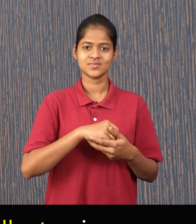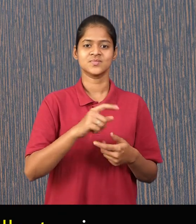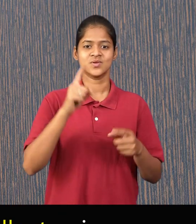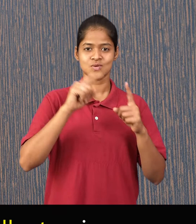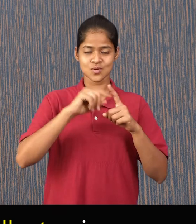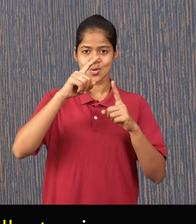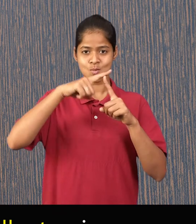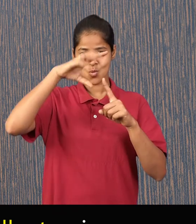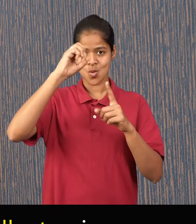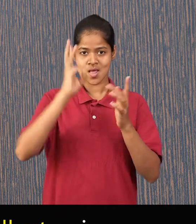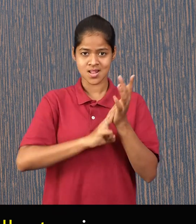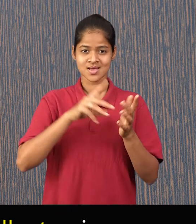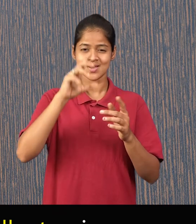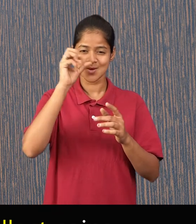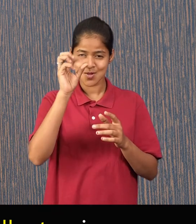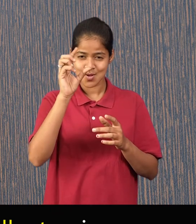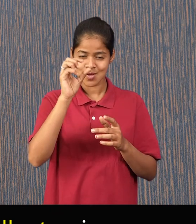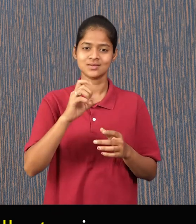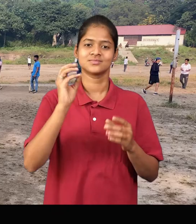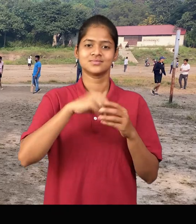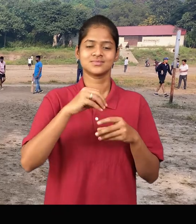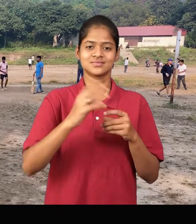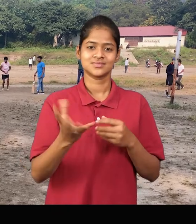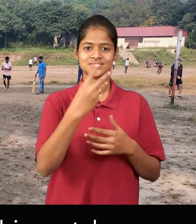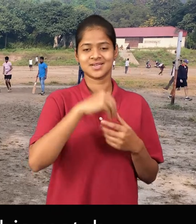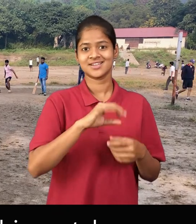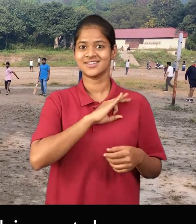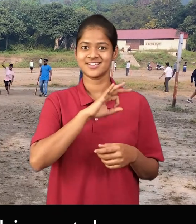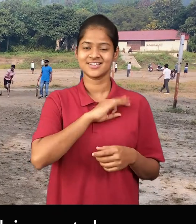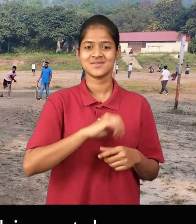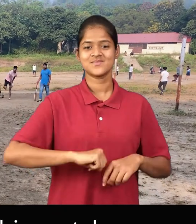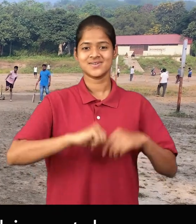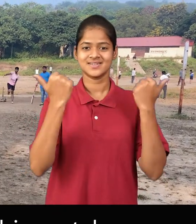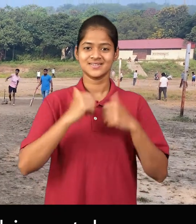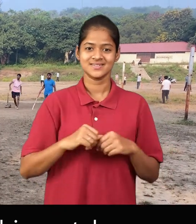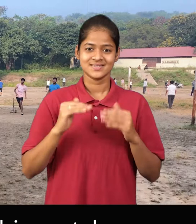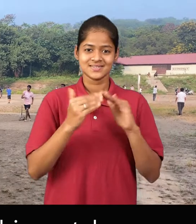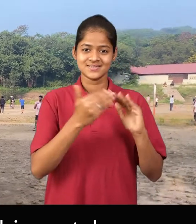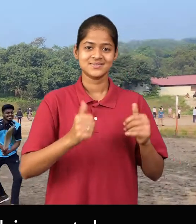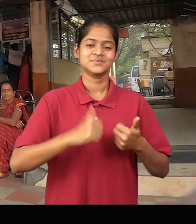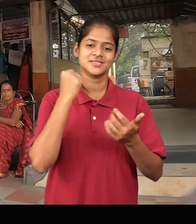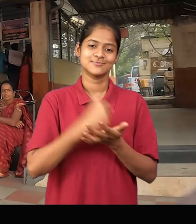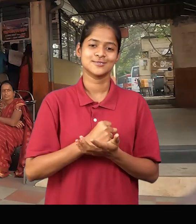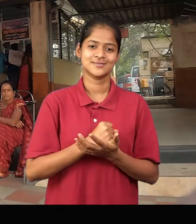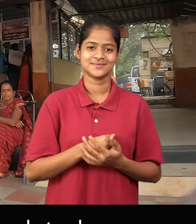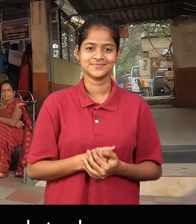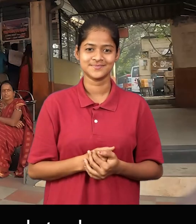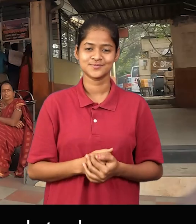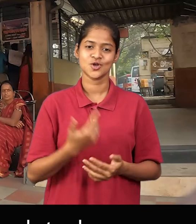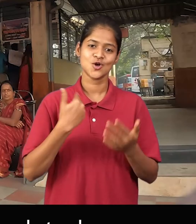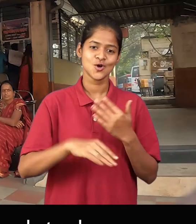Tom likes to collect coins. Win We must win this match. Go